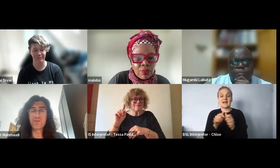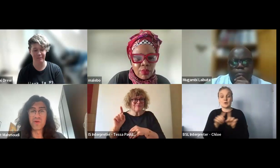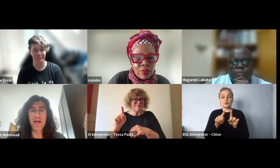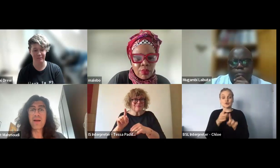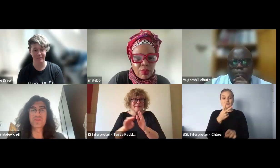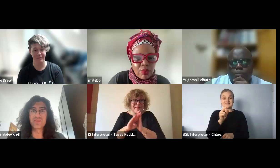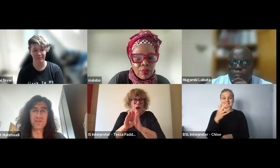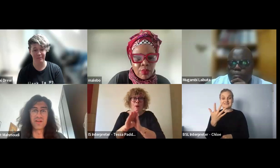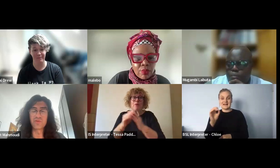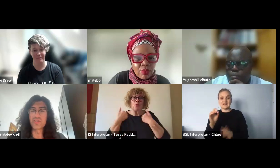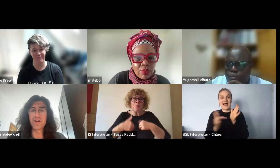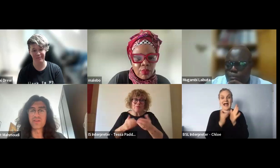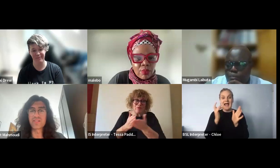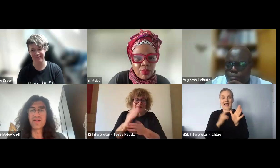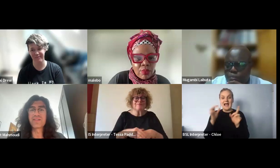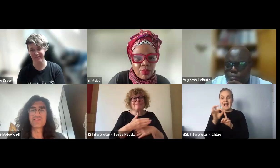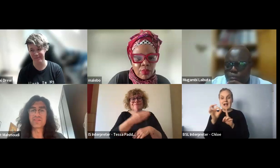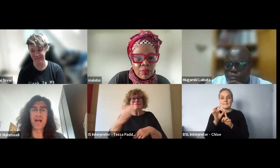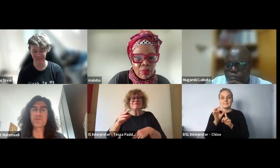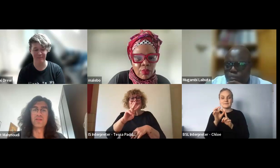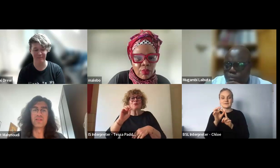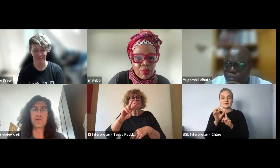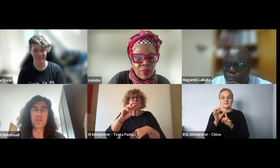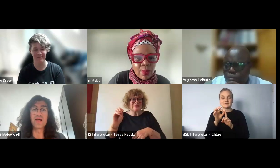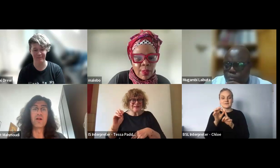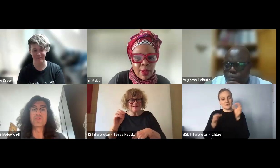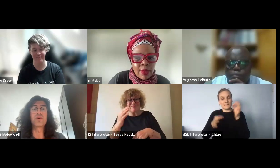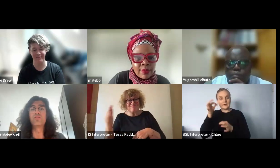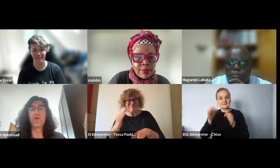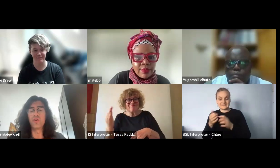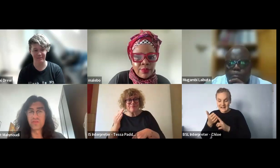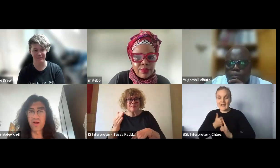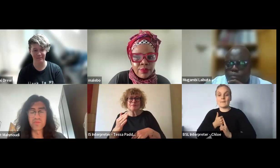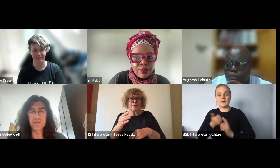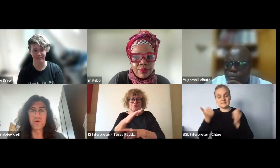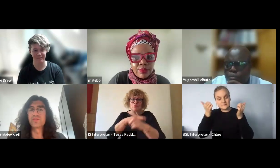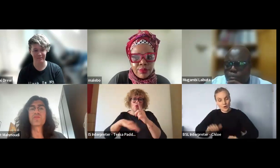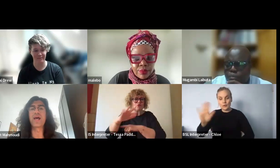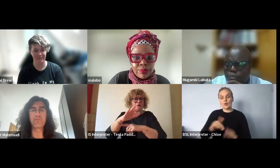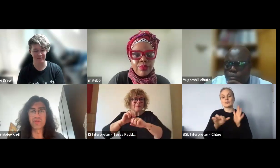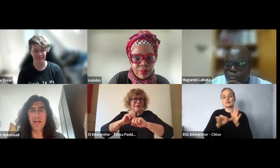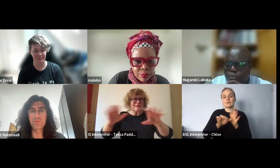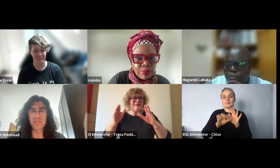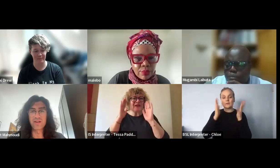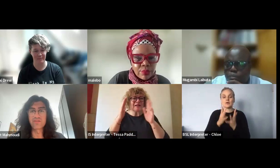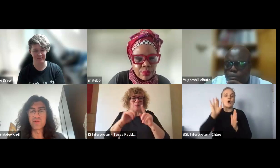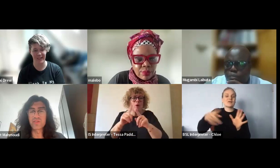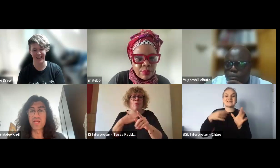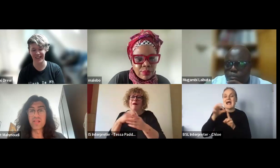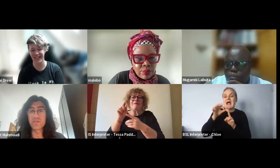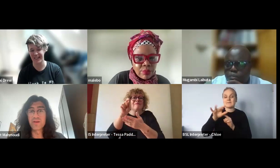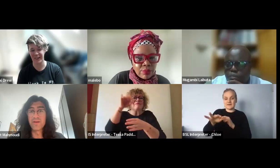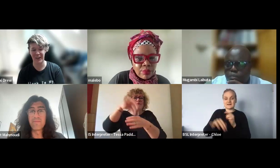became, apps for democracy, various different apps that were going to help us solve all of the problems in the world. There was an app for that, was the narrative